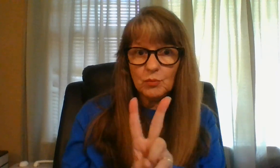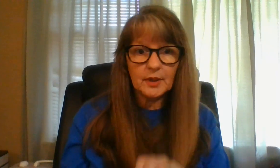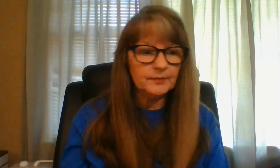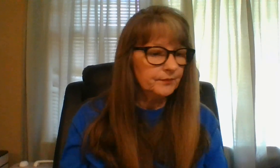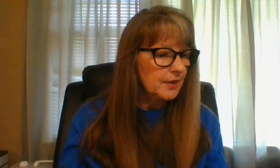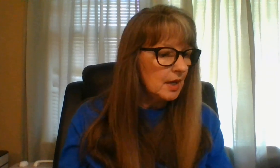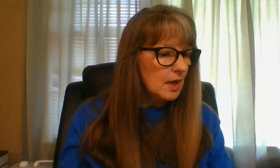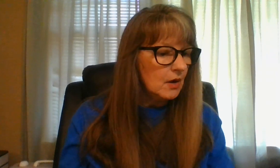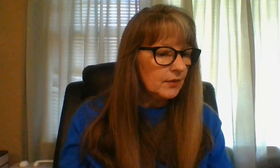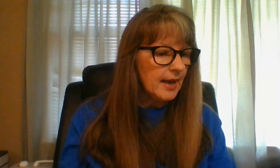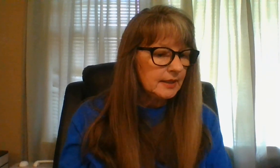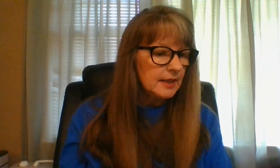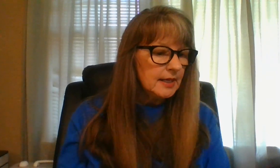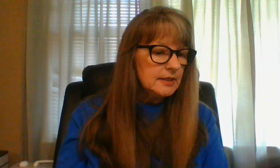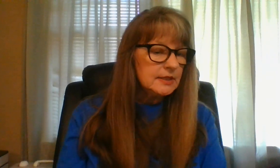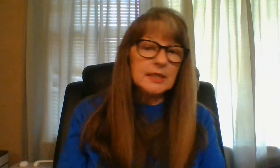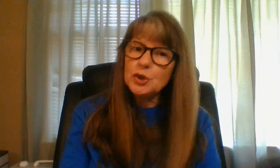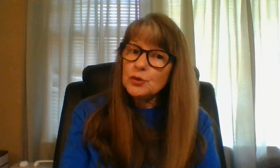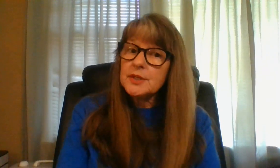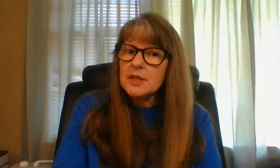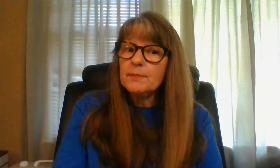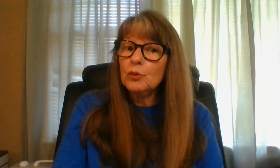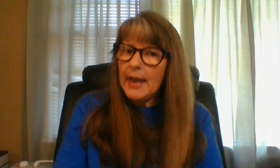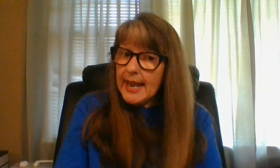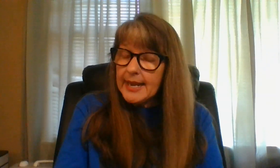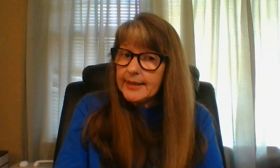more. Okay, did you see the parade?